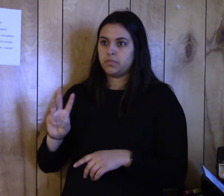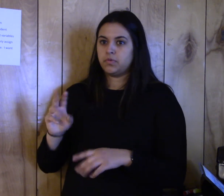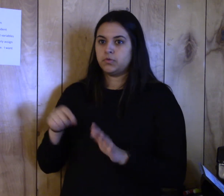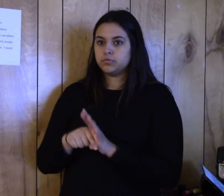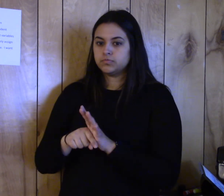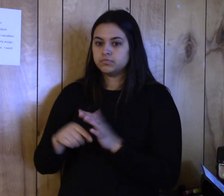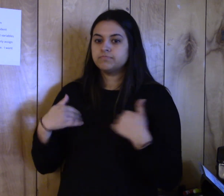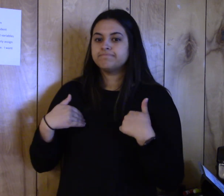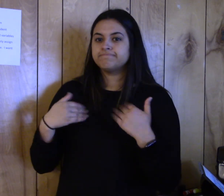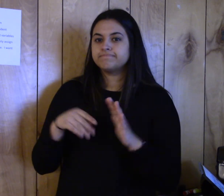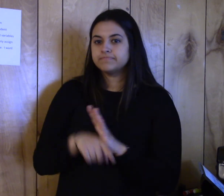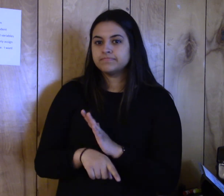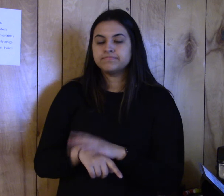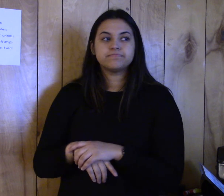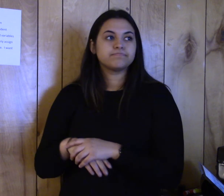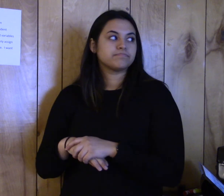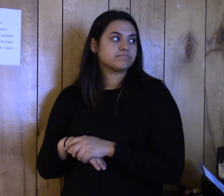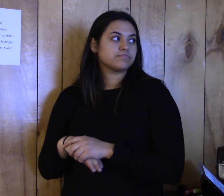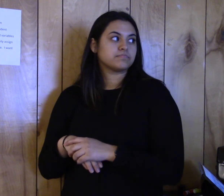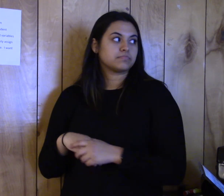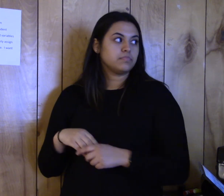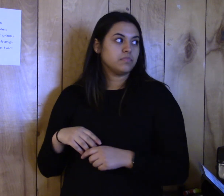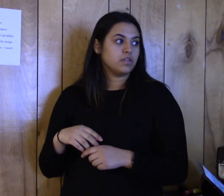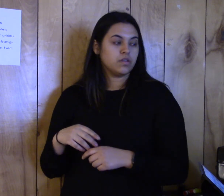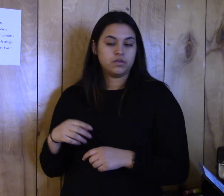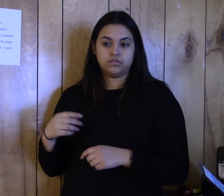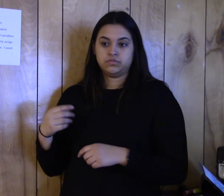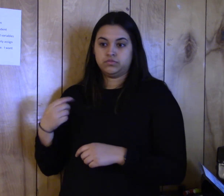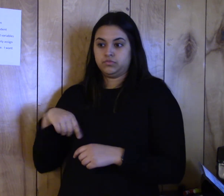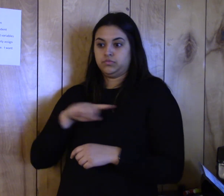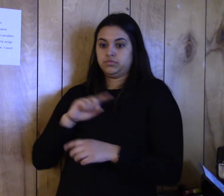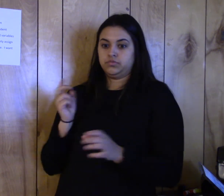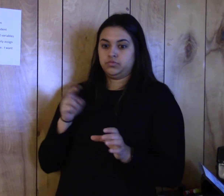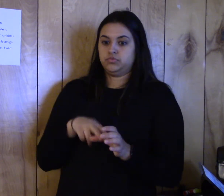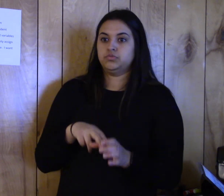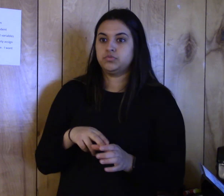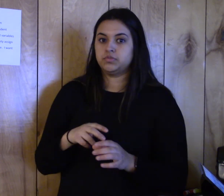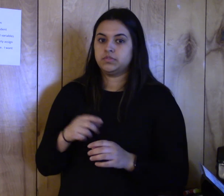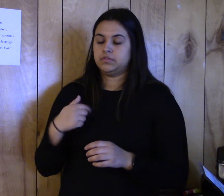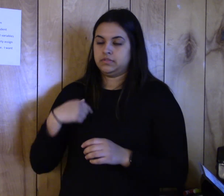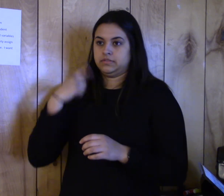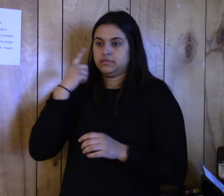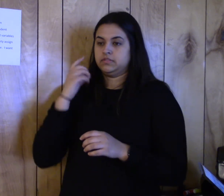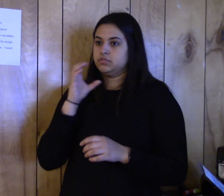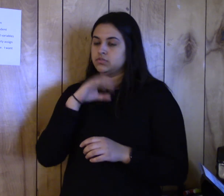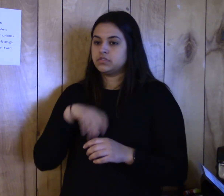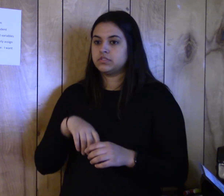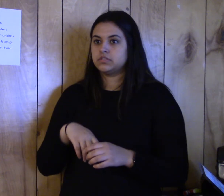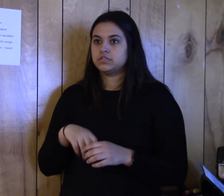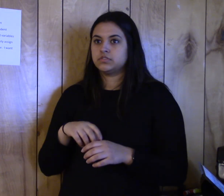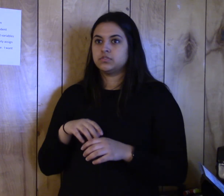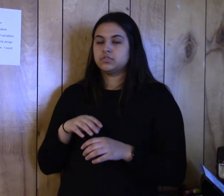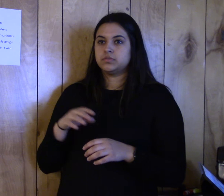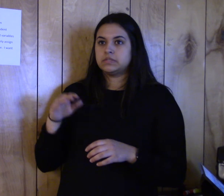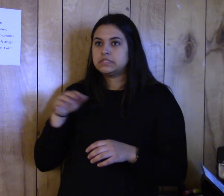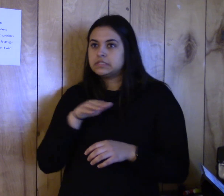was like kind of crazy. But we'd be up in the mountains on these, gravel roads or whatever, hanging out, and he was off doing this thing. He never actually